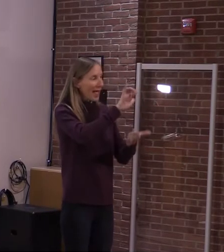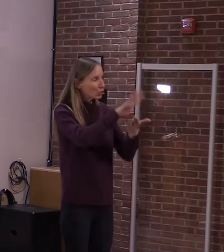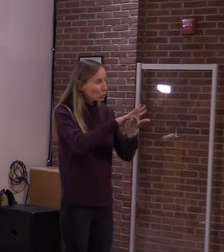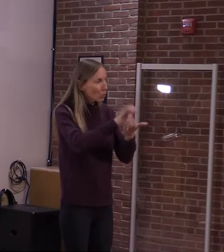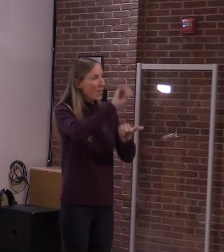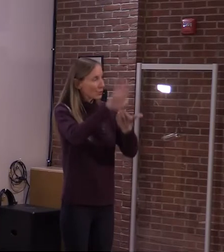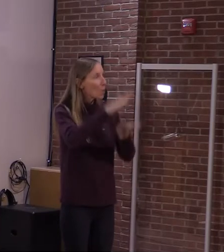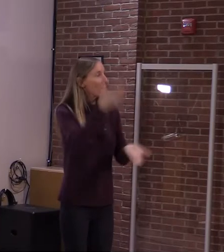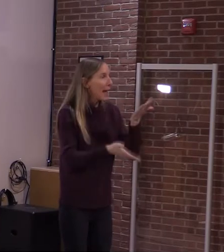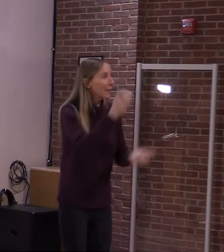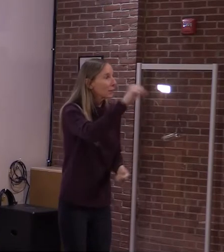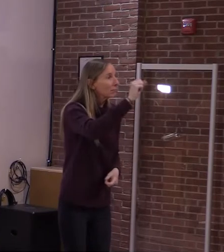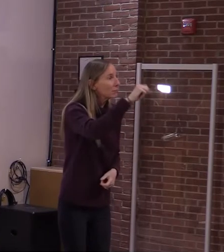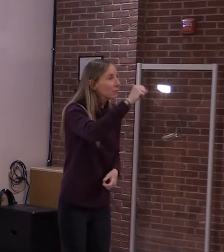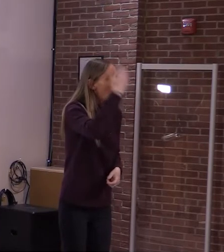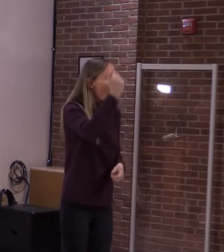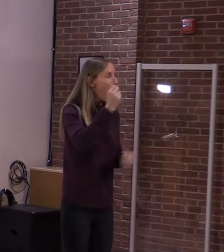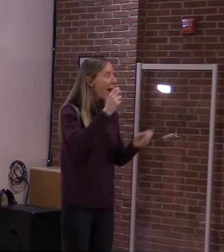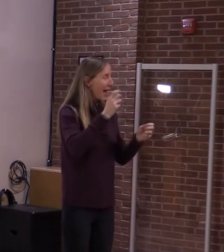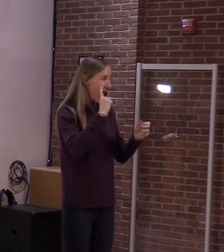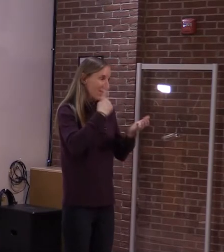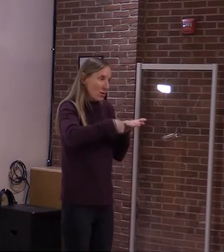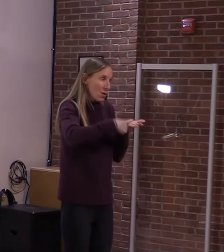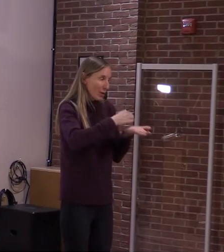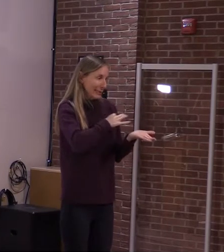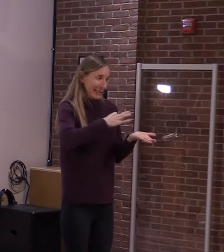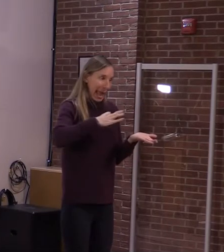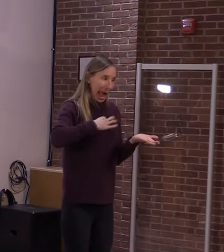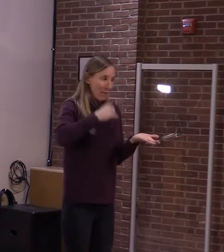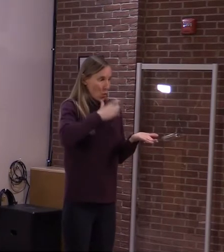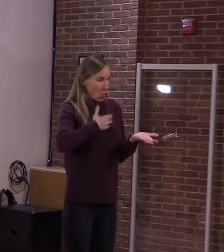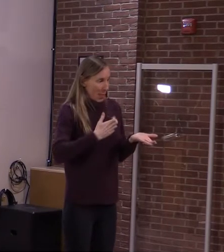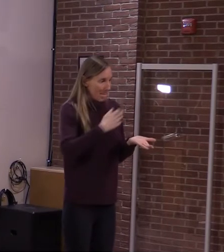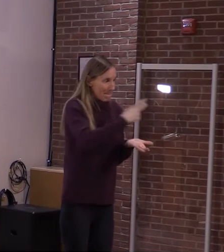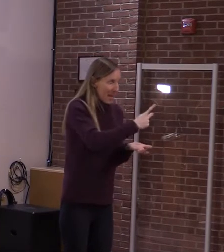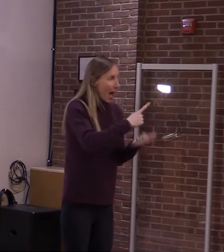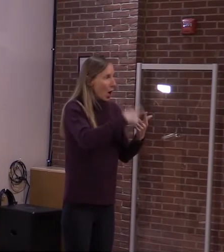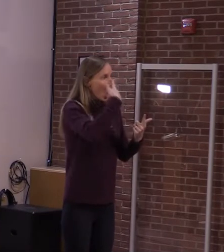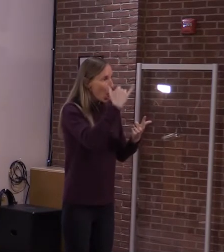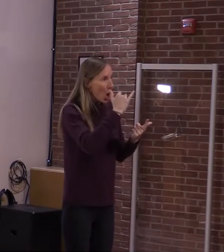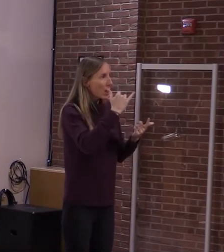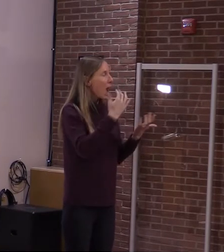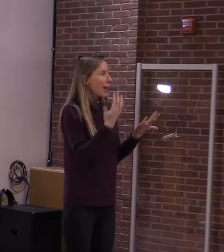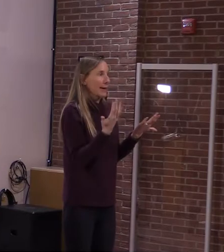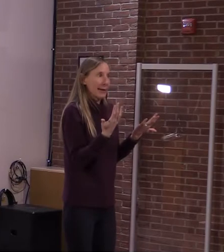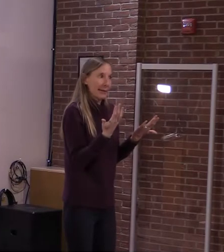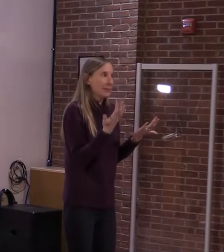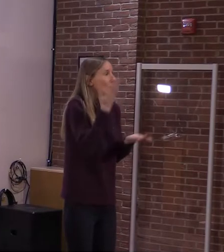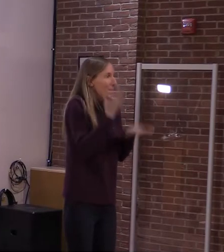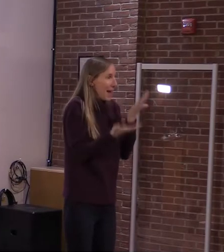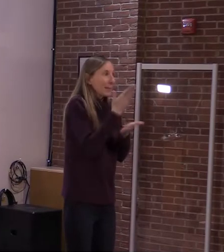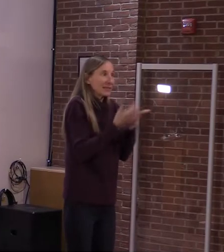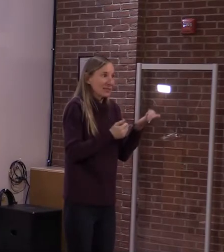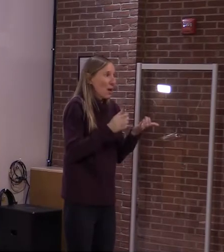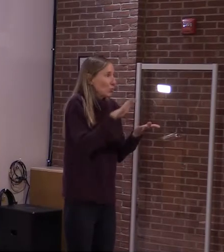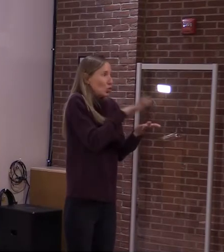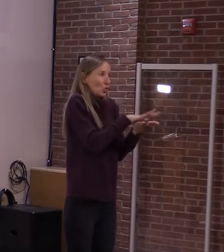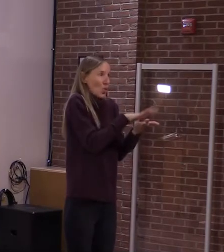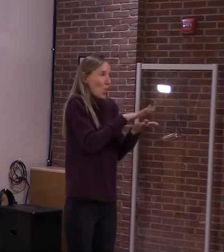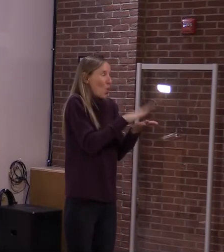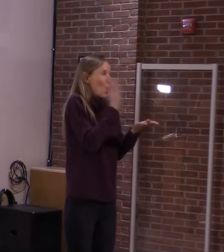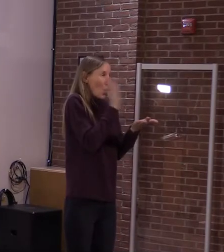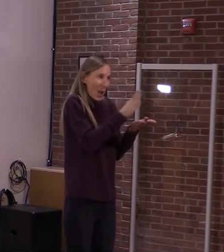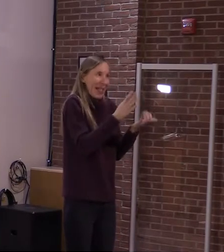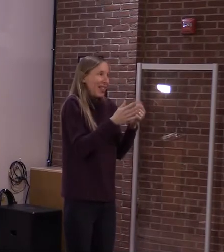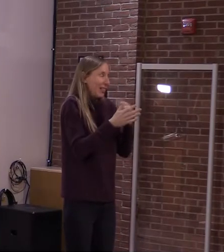definitely be issues of staffing and so forth that have to be sorted out, but you know, the governor's observation is the same as mine, that